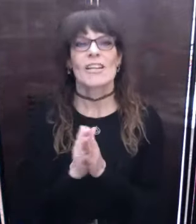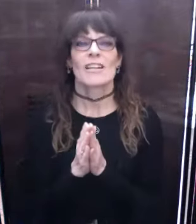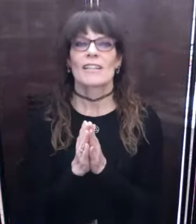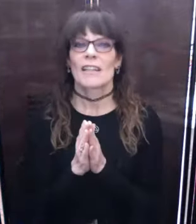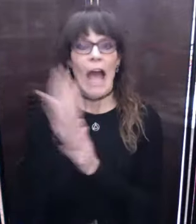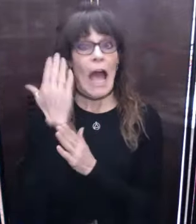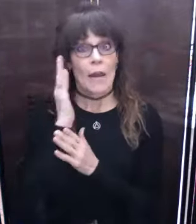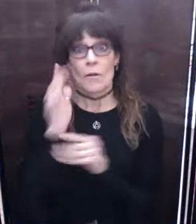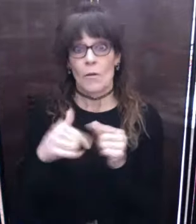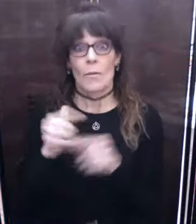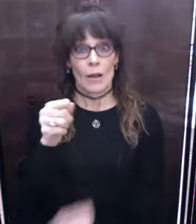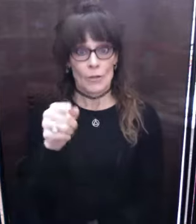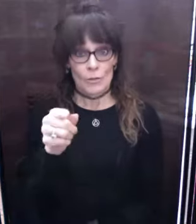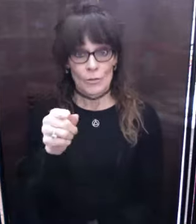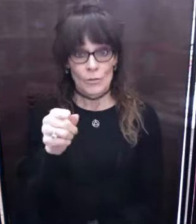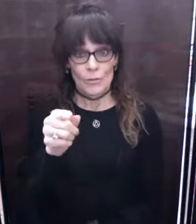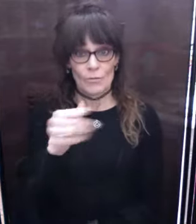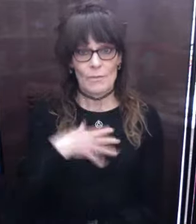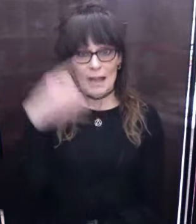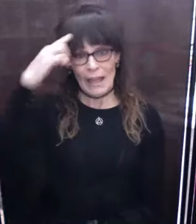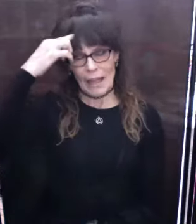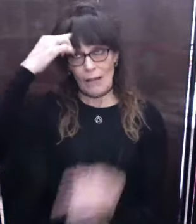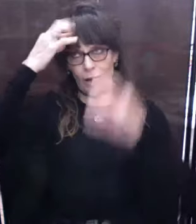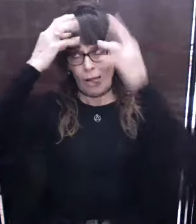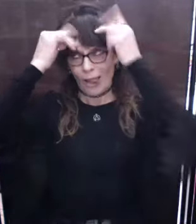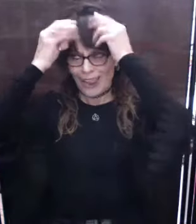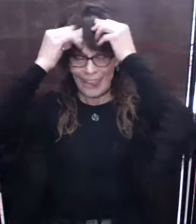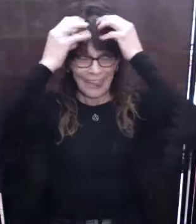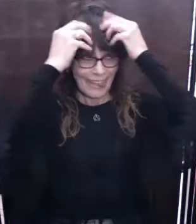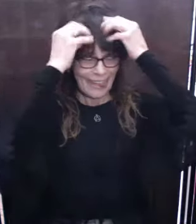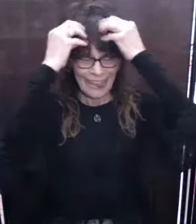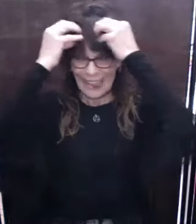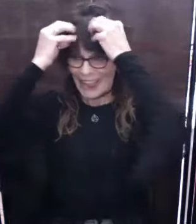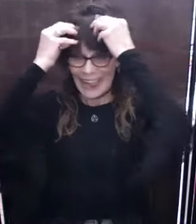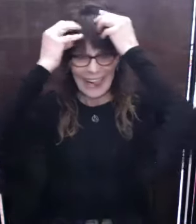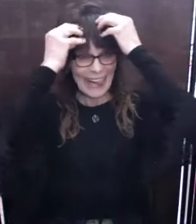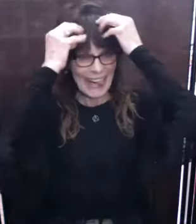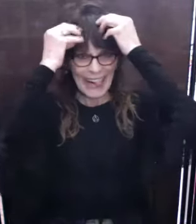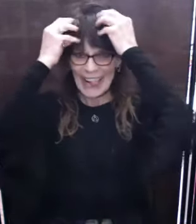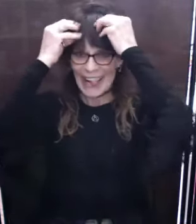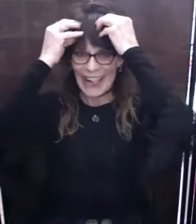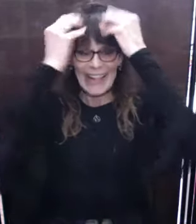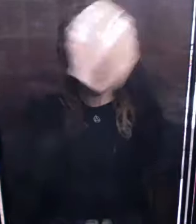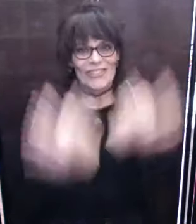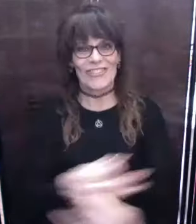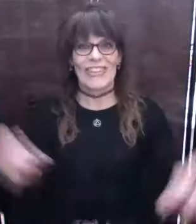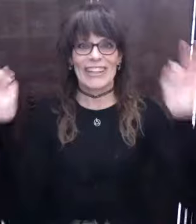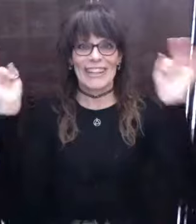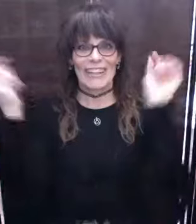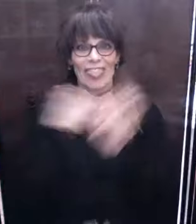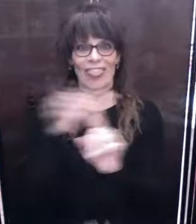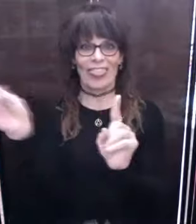but my head just when I get into that kind of work, my head just is free to roam, and I was going over all the